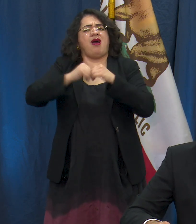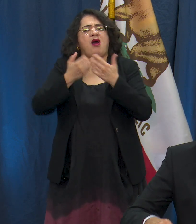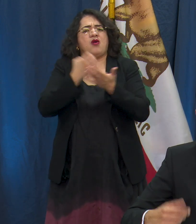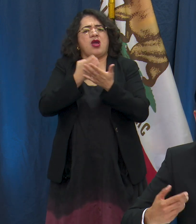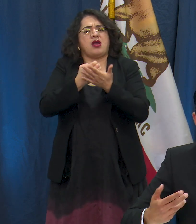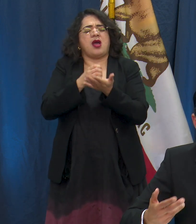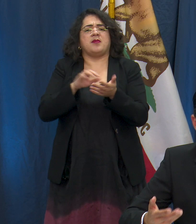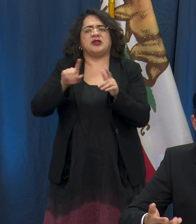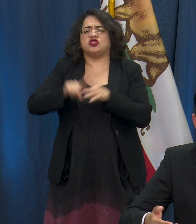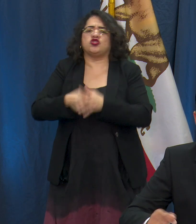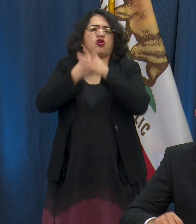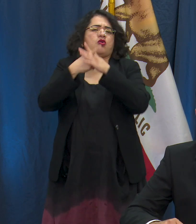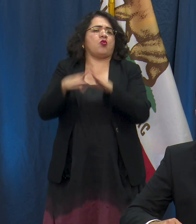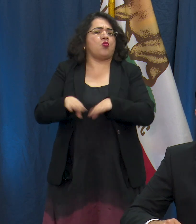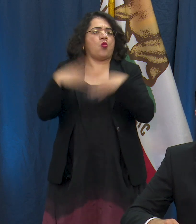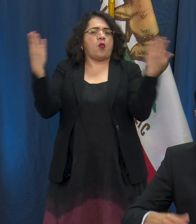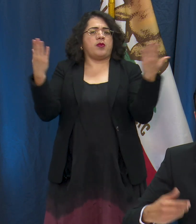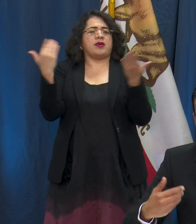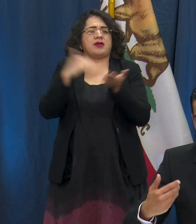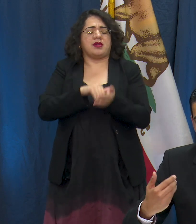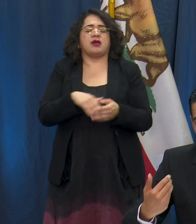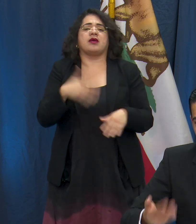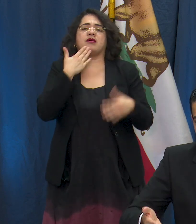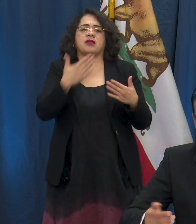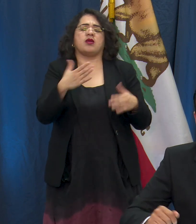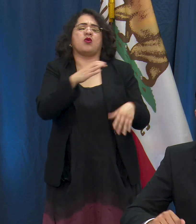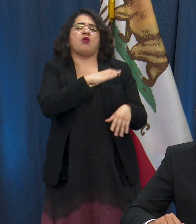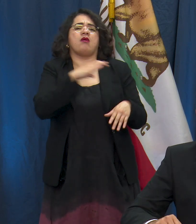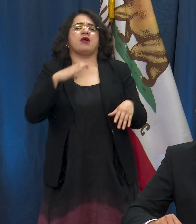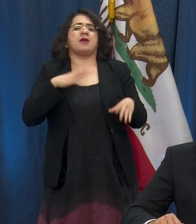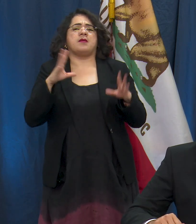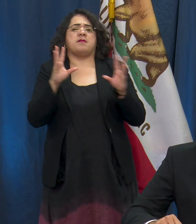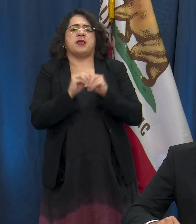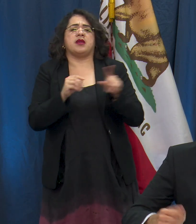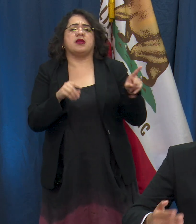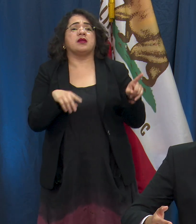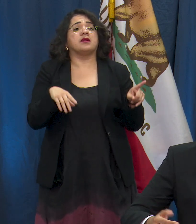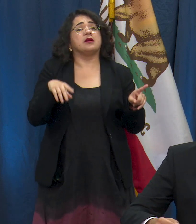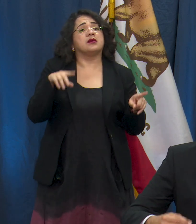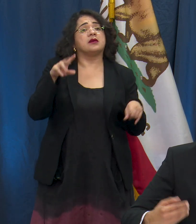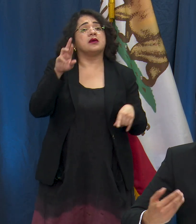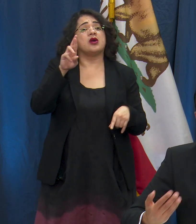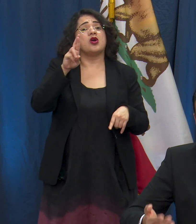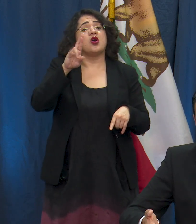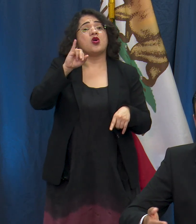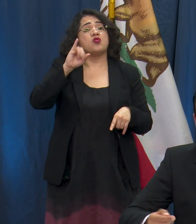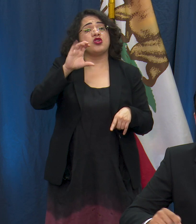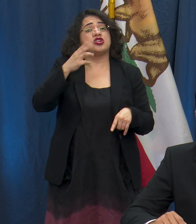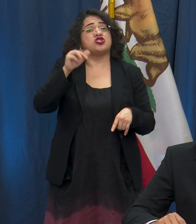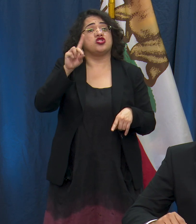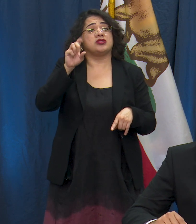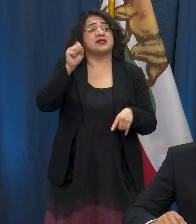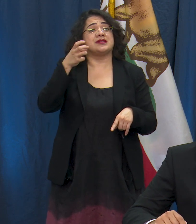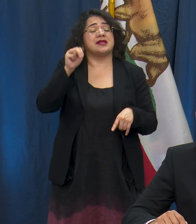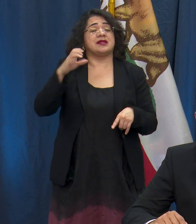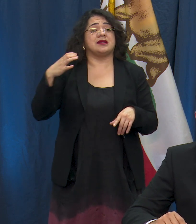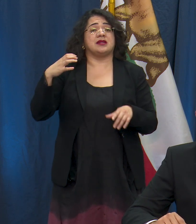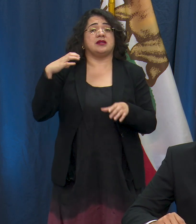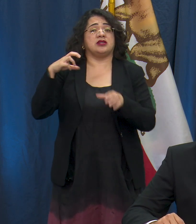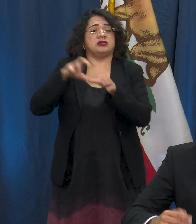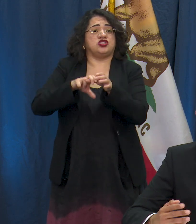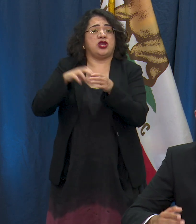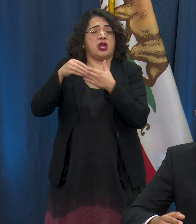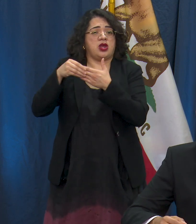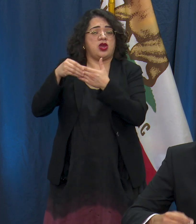members and for their work. And I believe to Councilman Rex Richardson, who's the chair, Councilwoman Stacey Mungo,